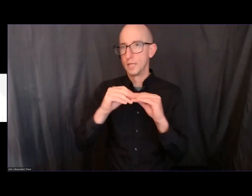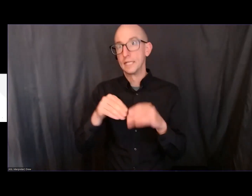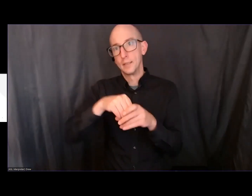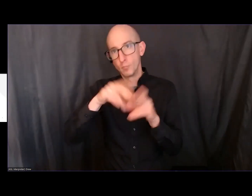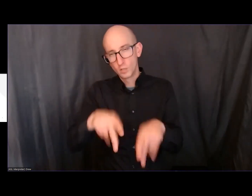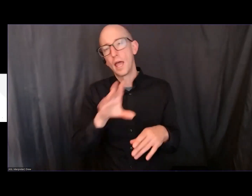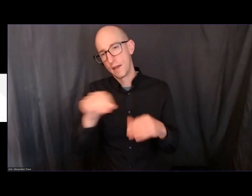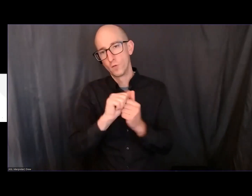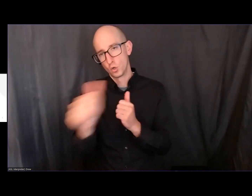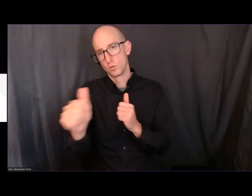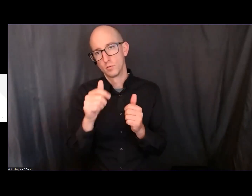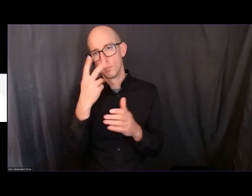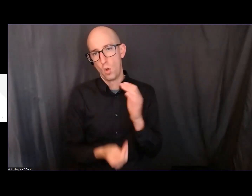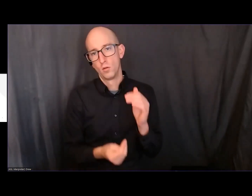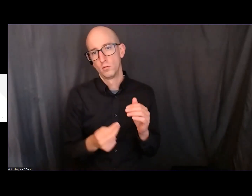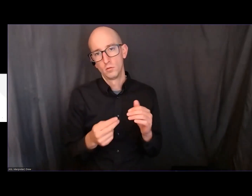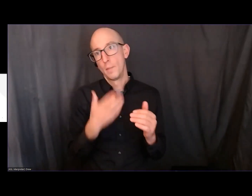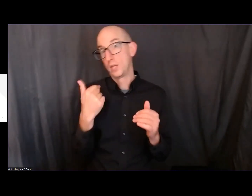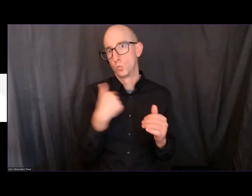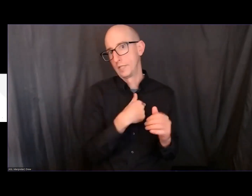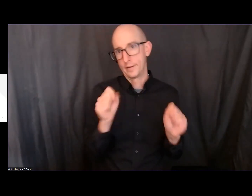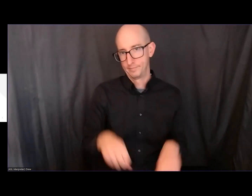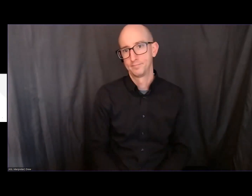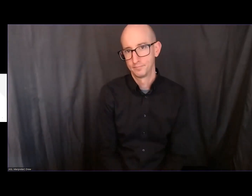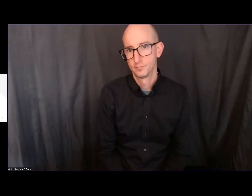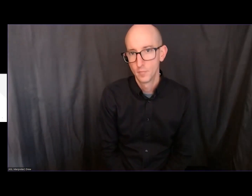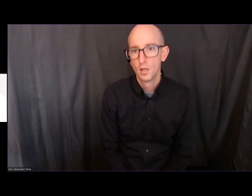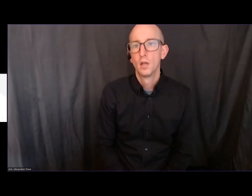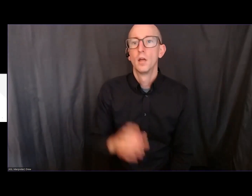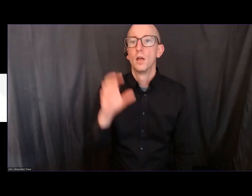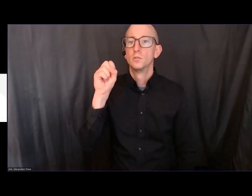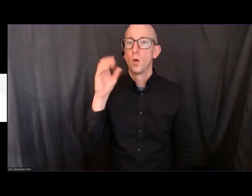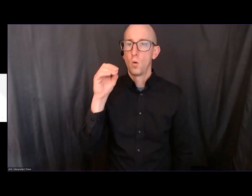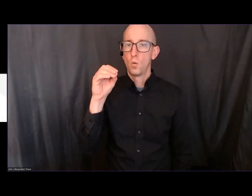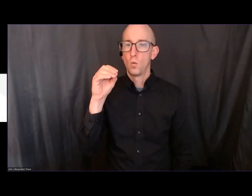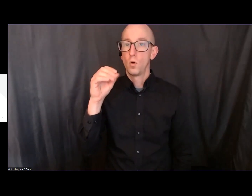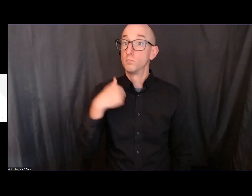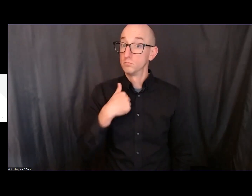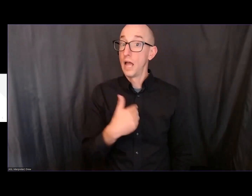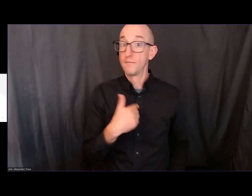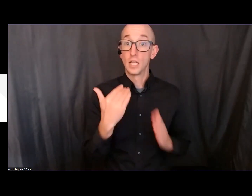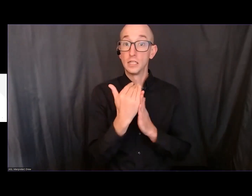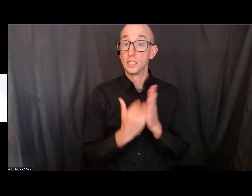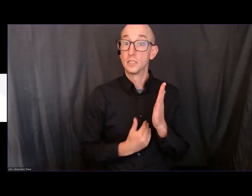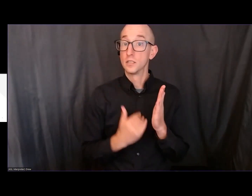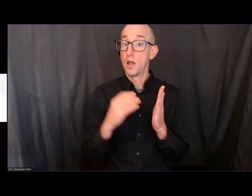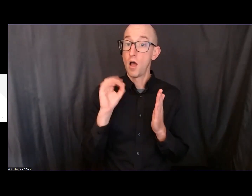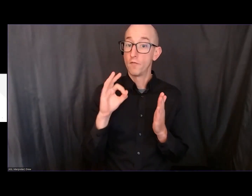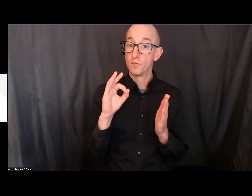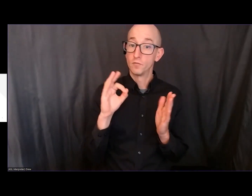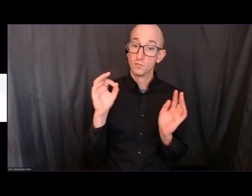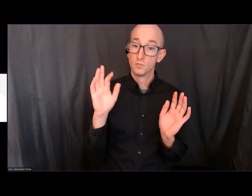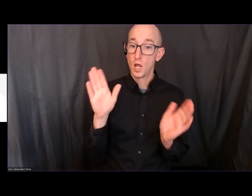virtual, to the best of our ability. And so I have a list of proposed